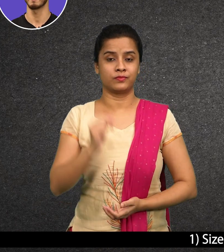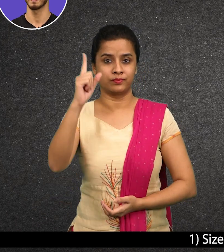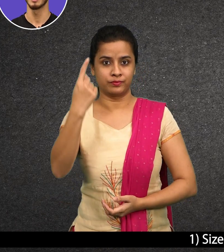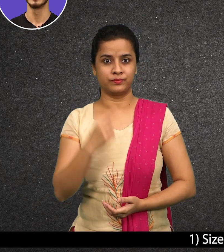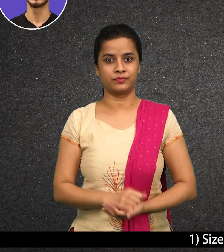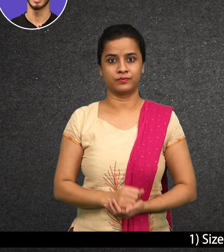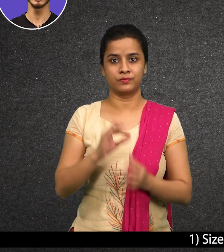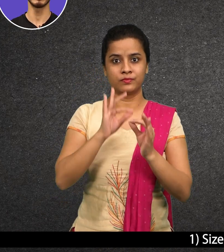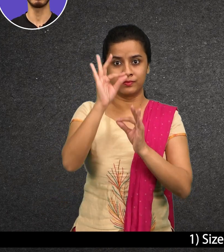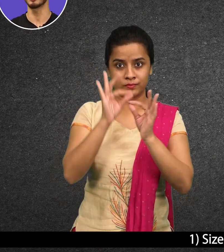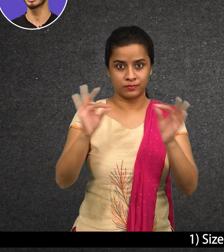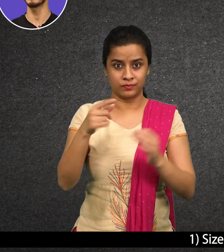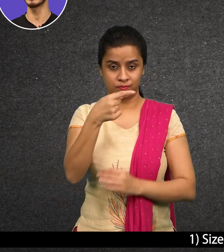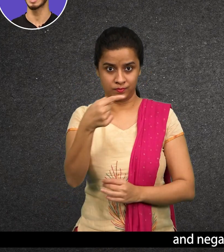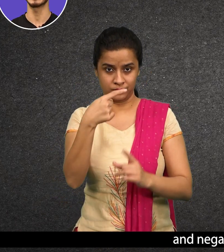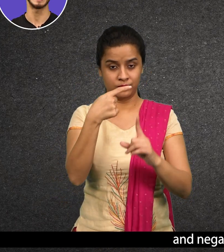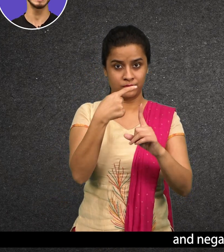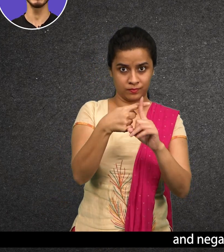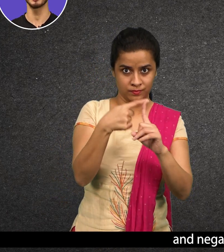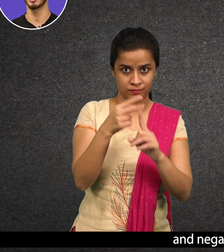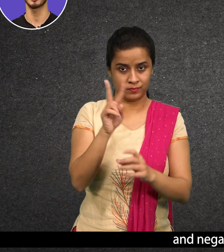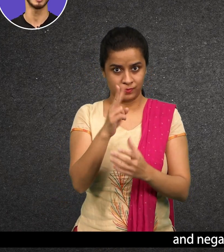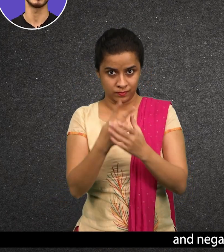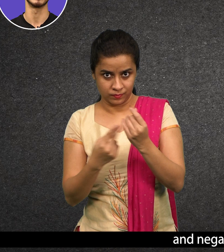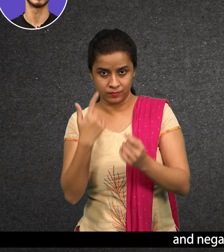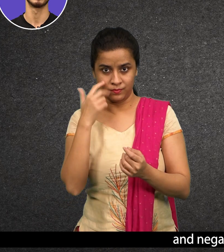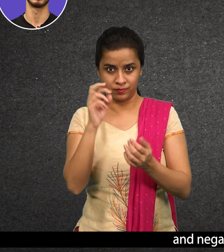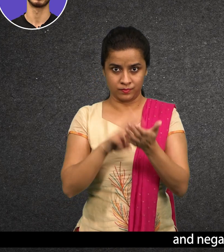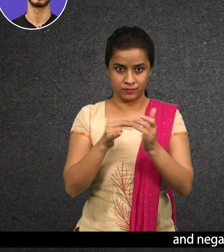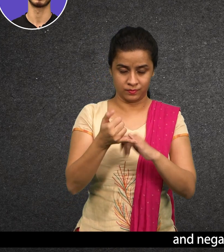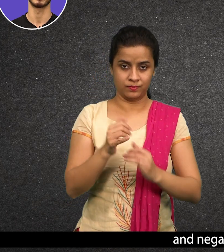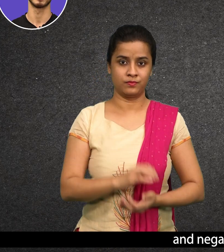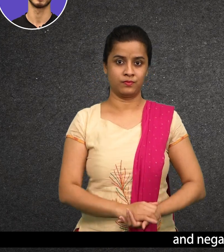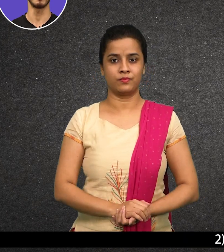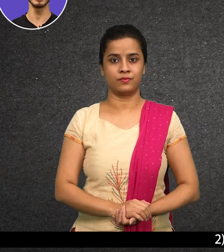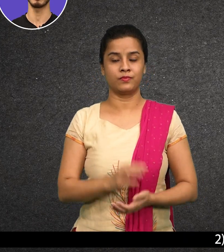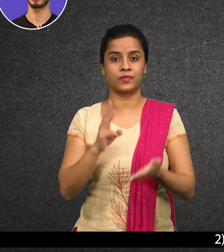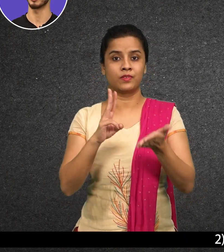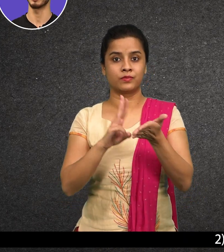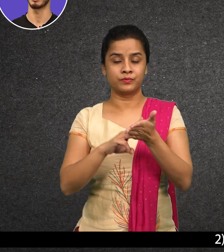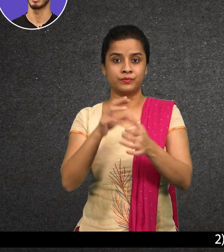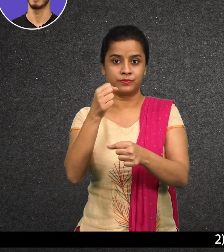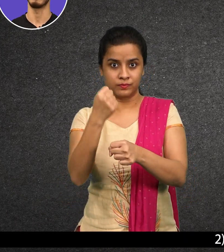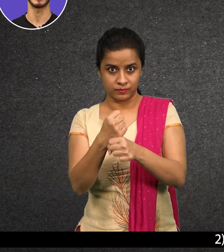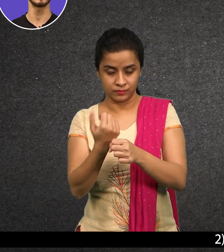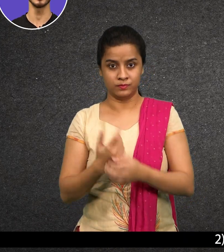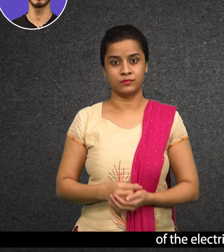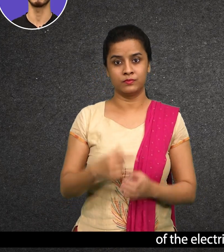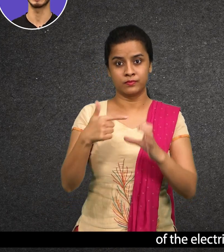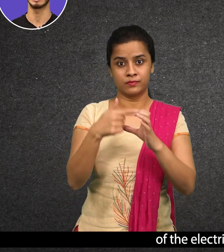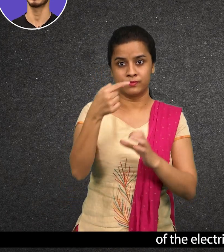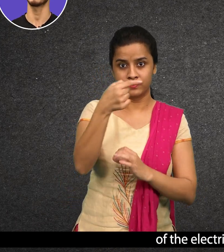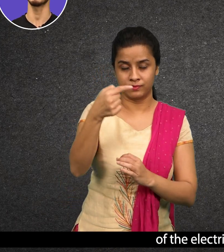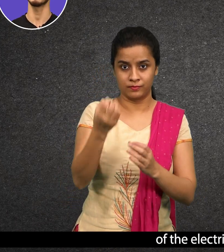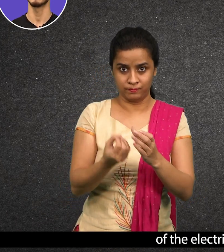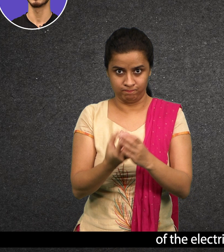1. Size of the positively and negatively charged ions. Point number 2. Magnitude of